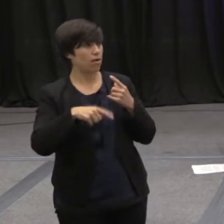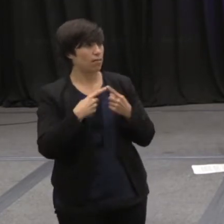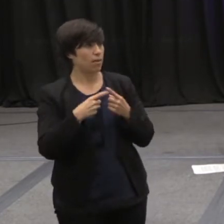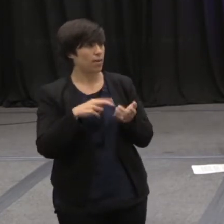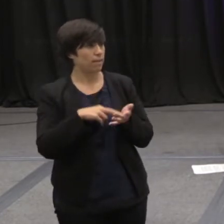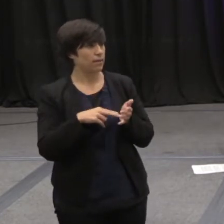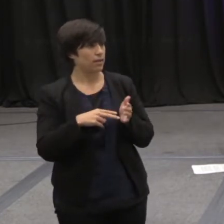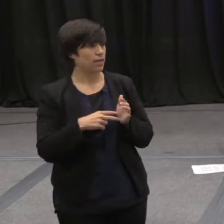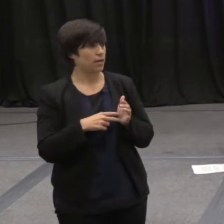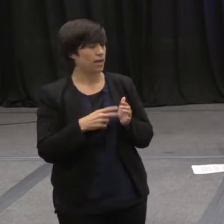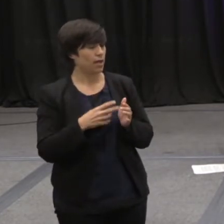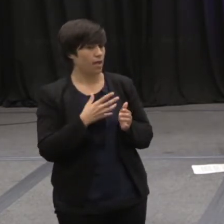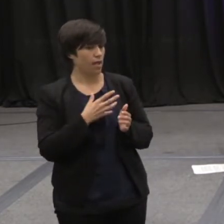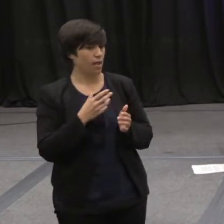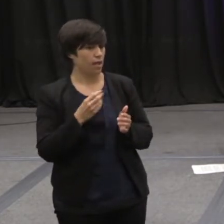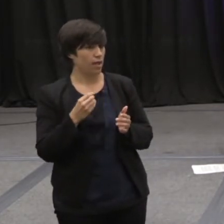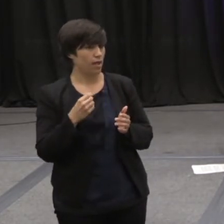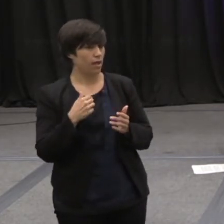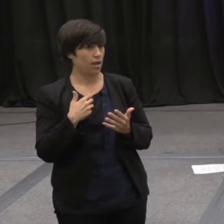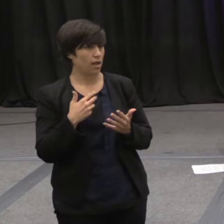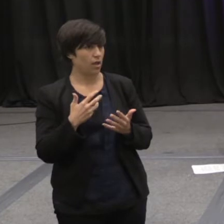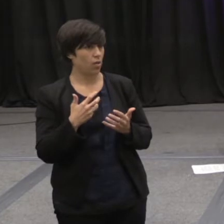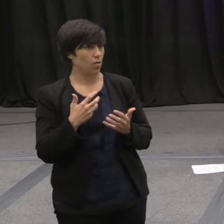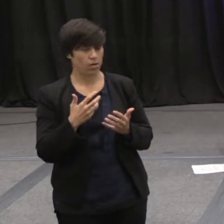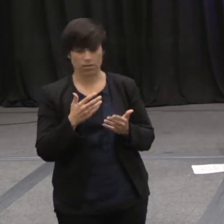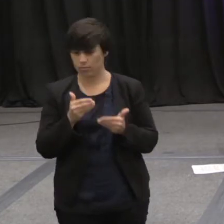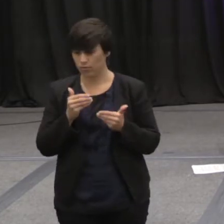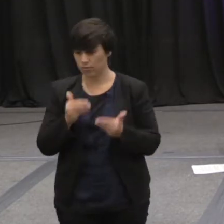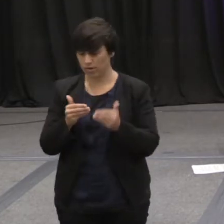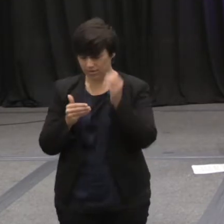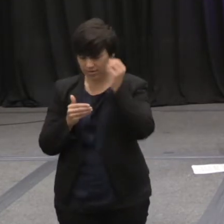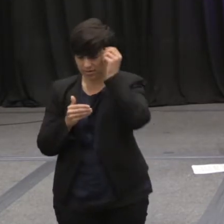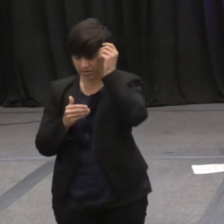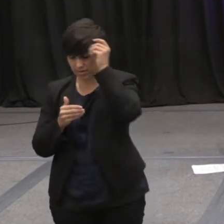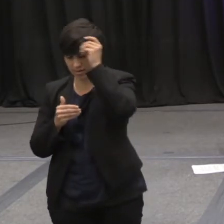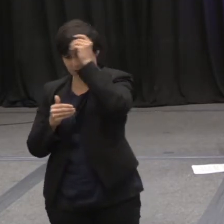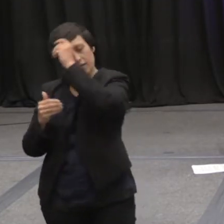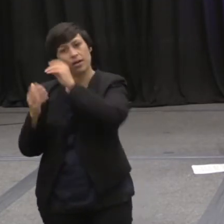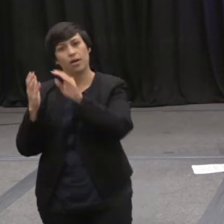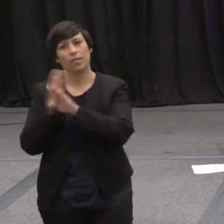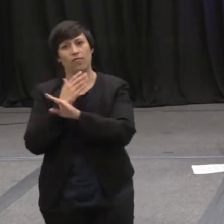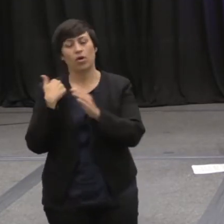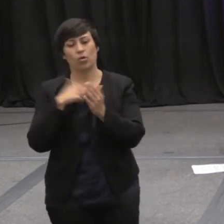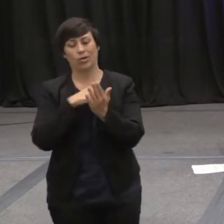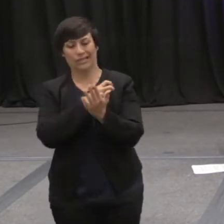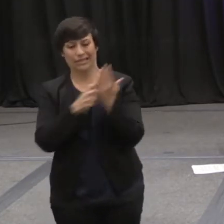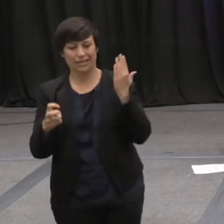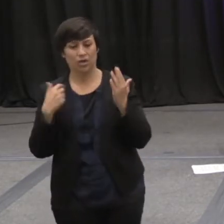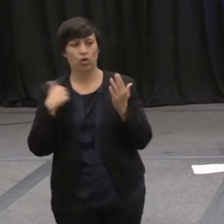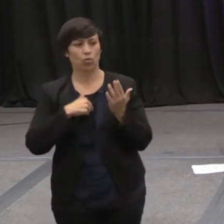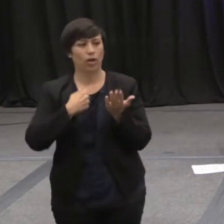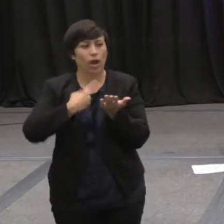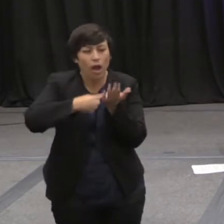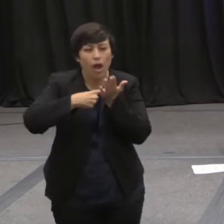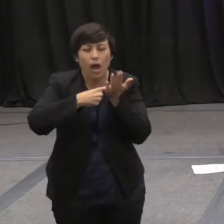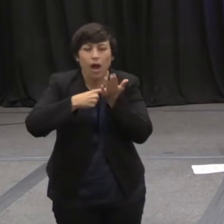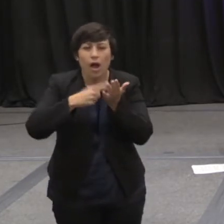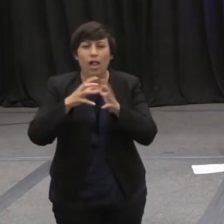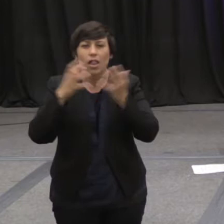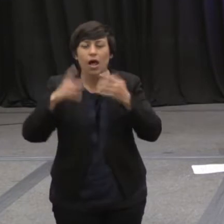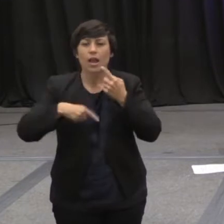and I'd like... Yeah, we've had... Because before we get too deep into ritual, we've had a lot of discussion about meaning